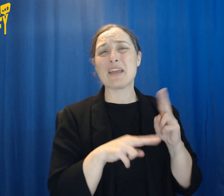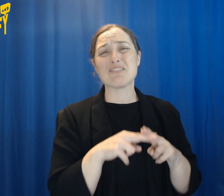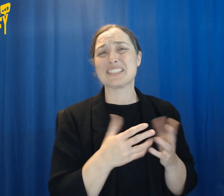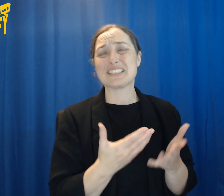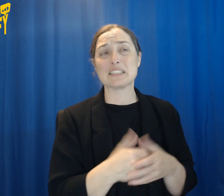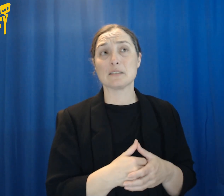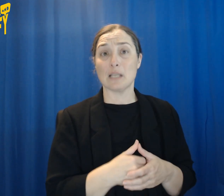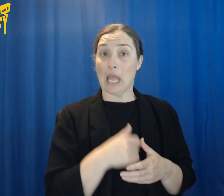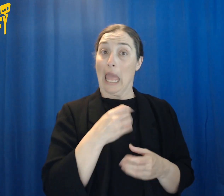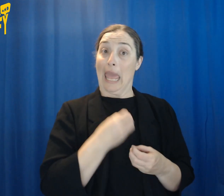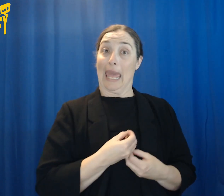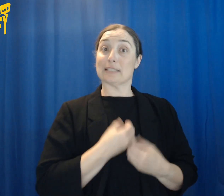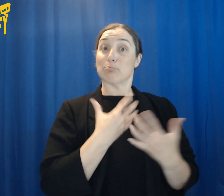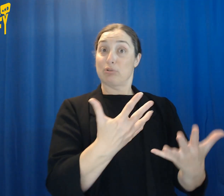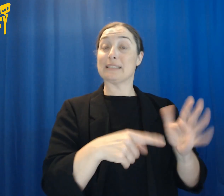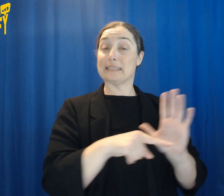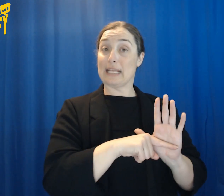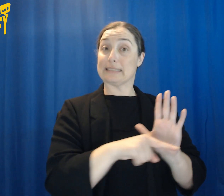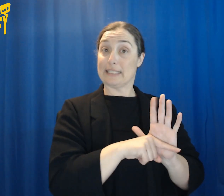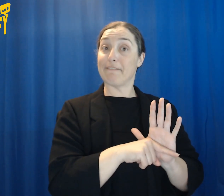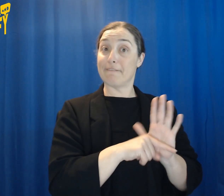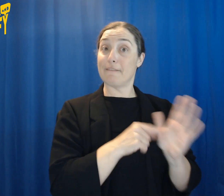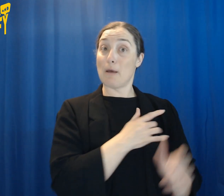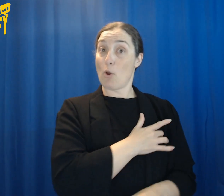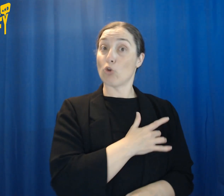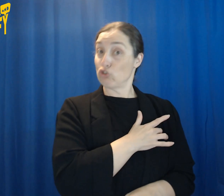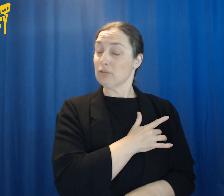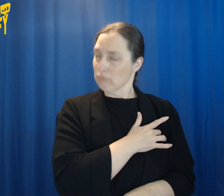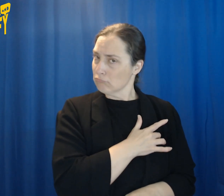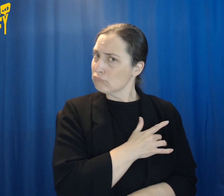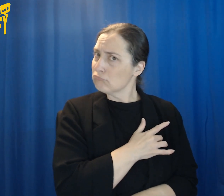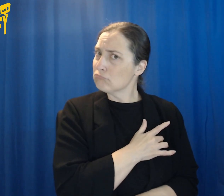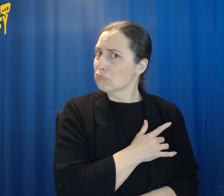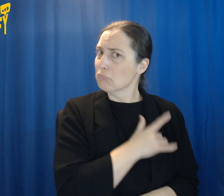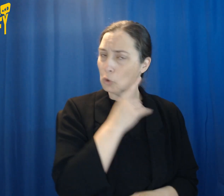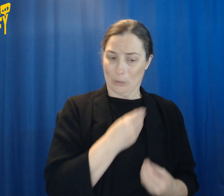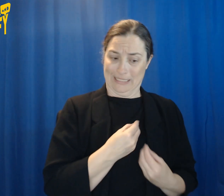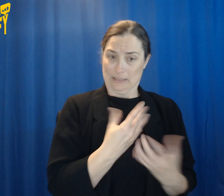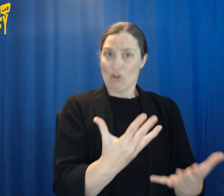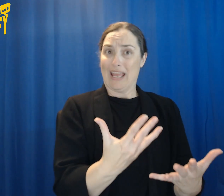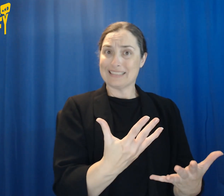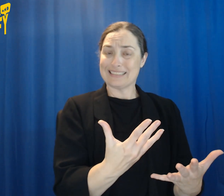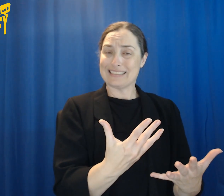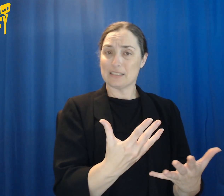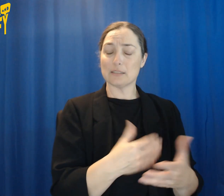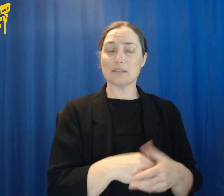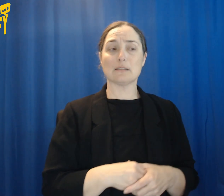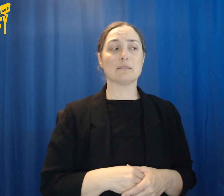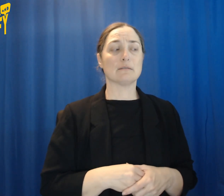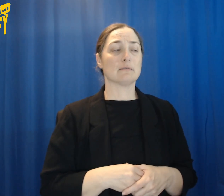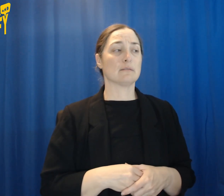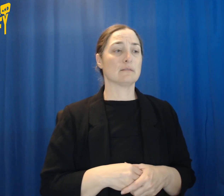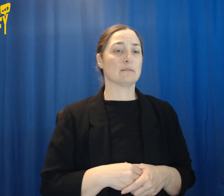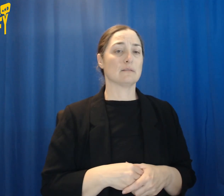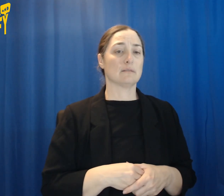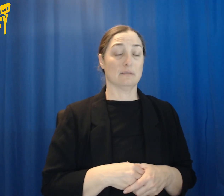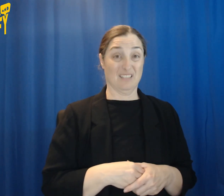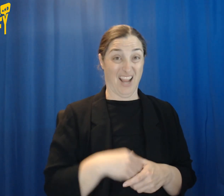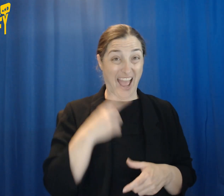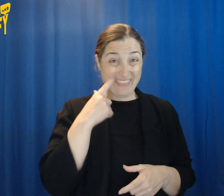expressing negative emotions, very good at expressing them. I think I got my hideous